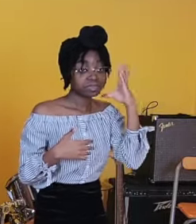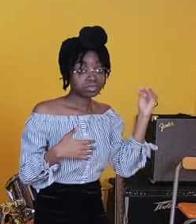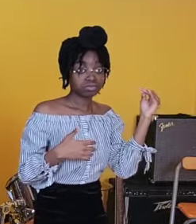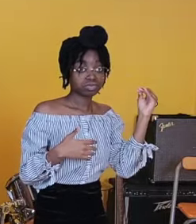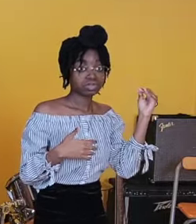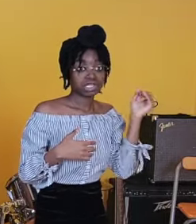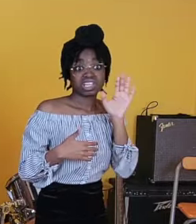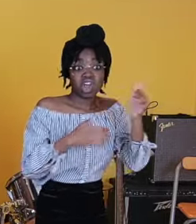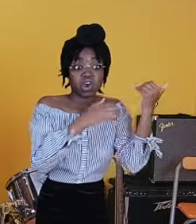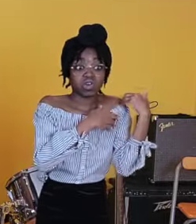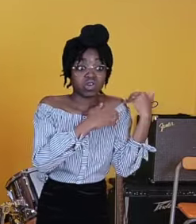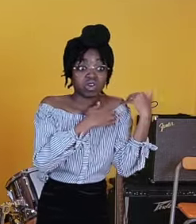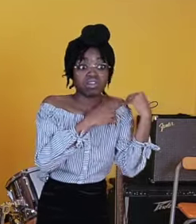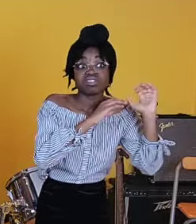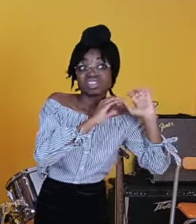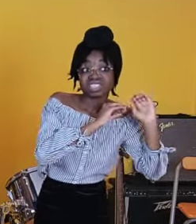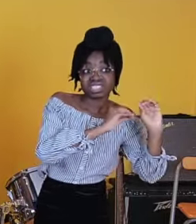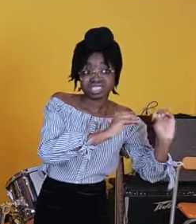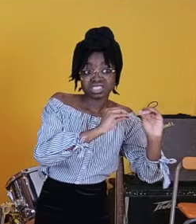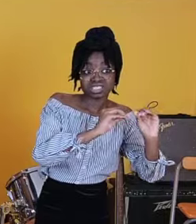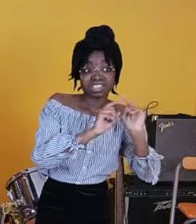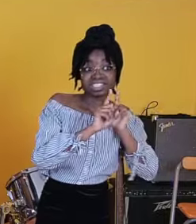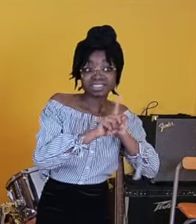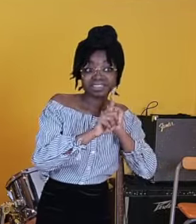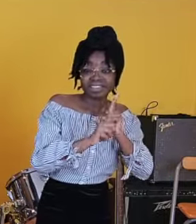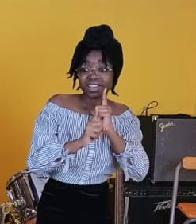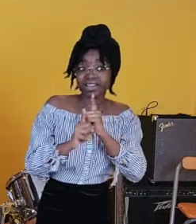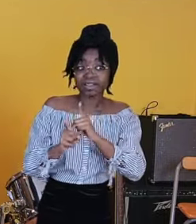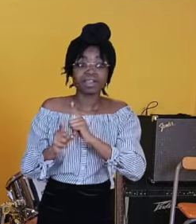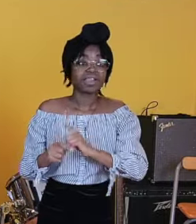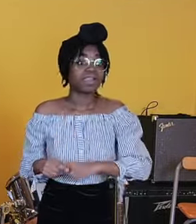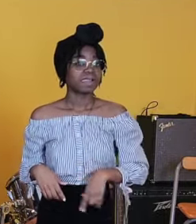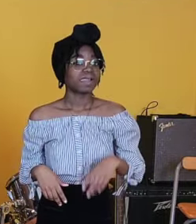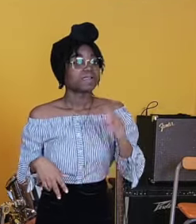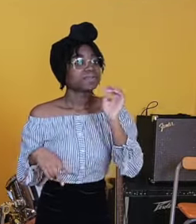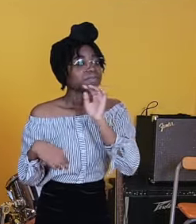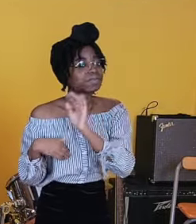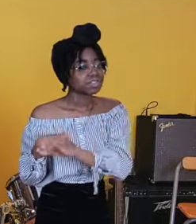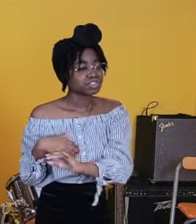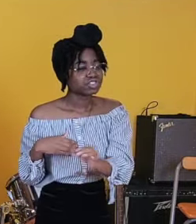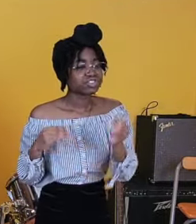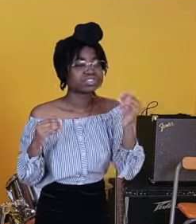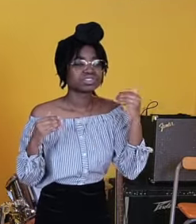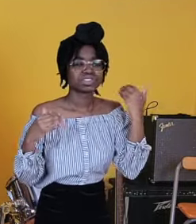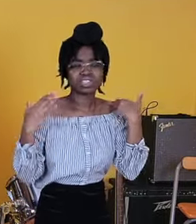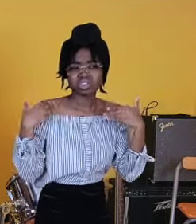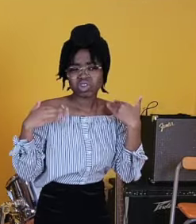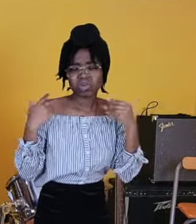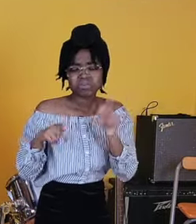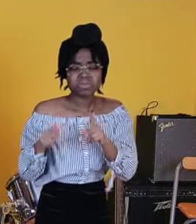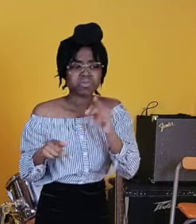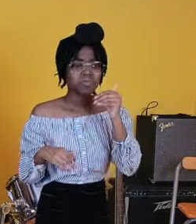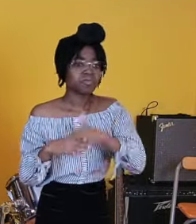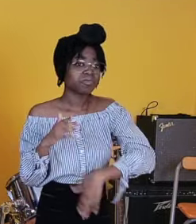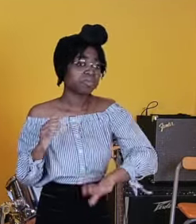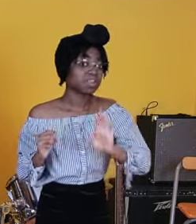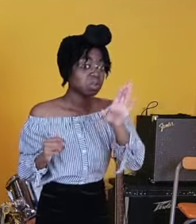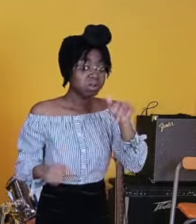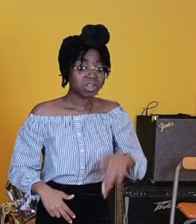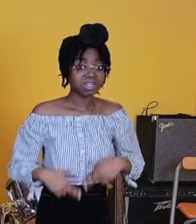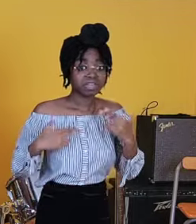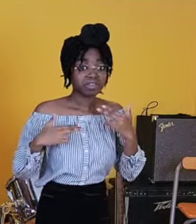to mentor the young ones in your lives, so that they will also walk away and not be like